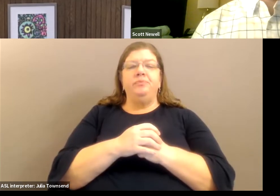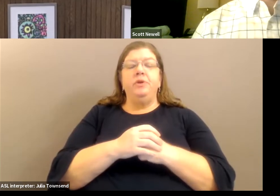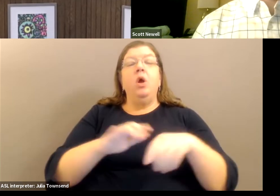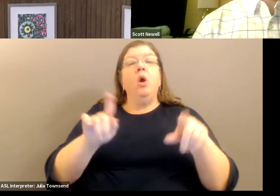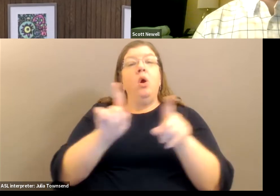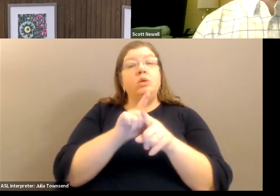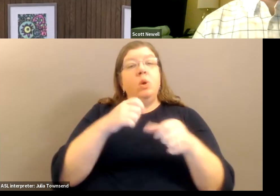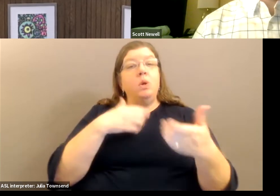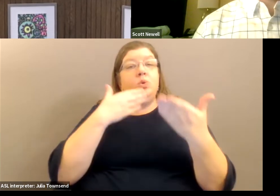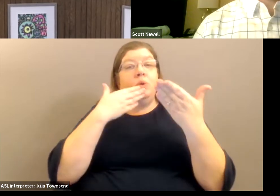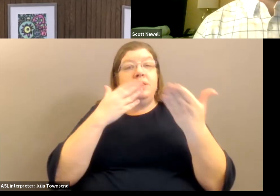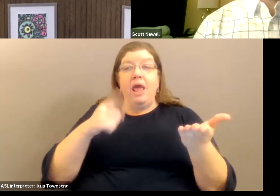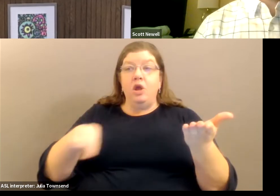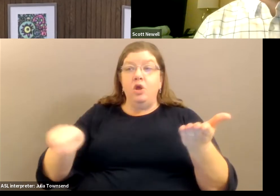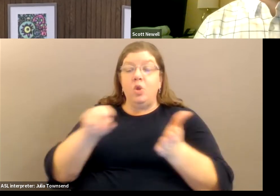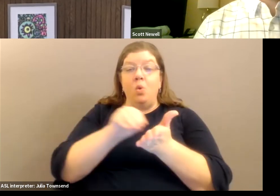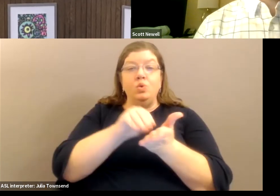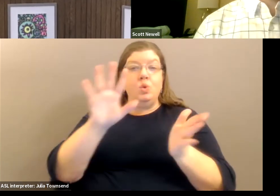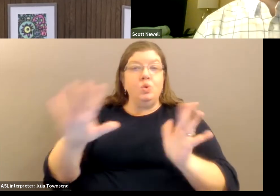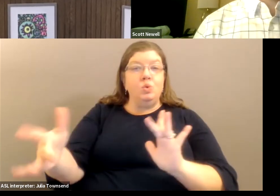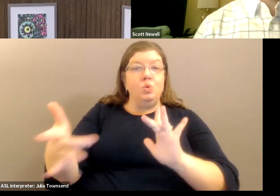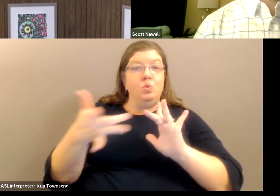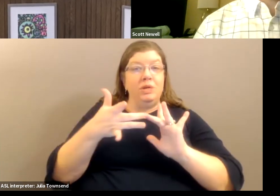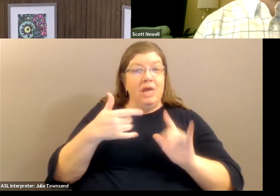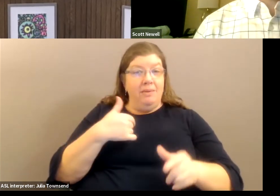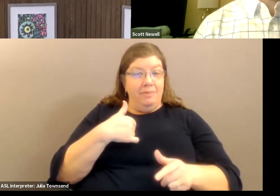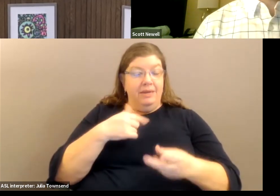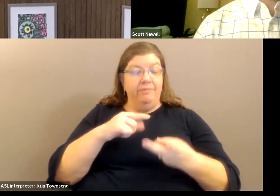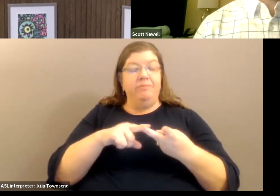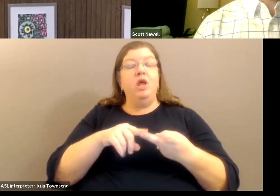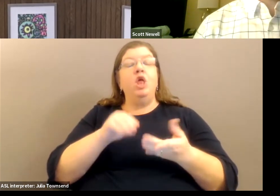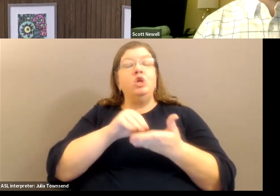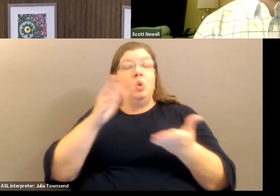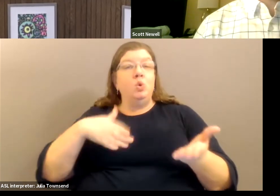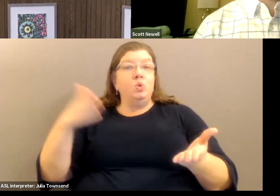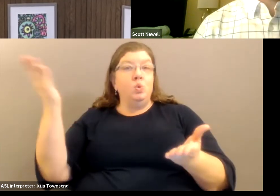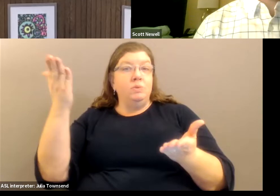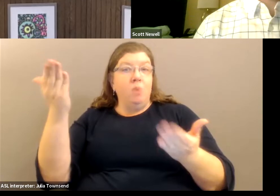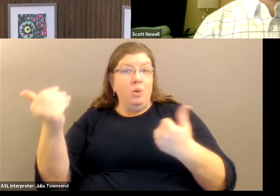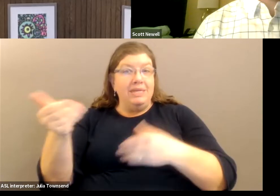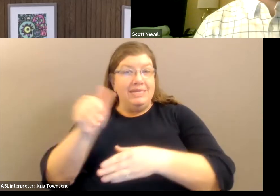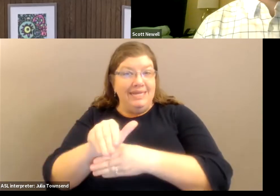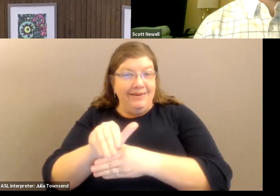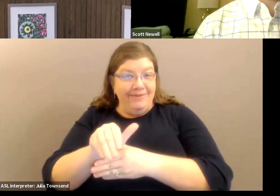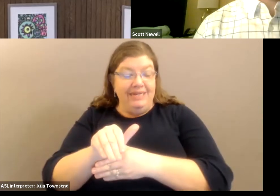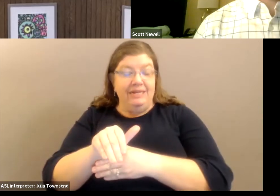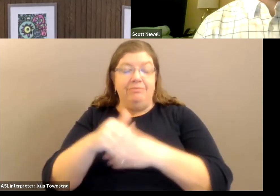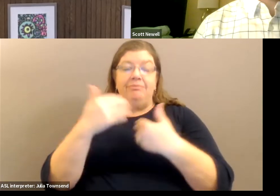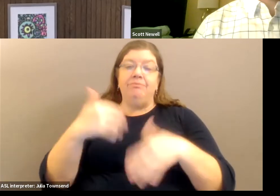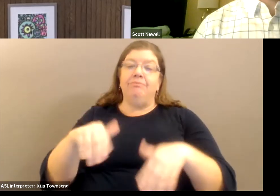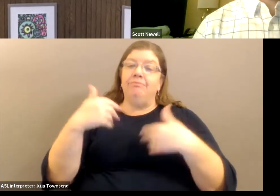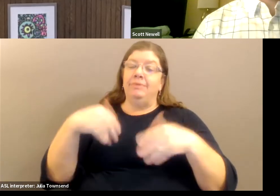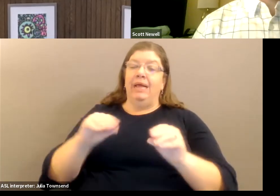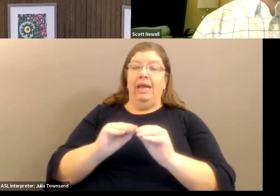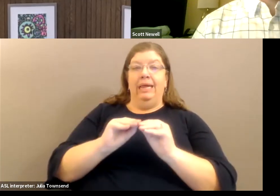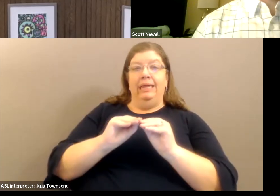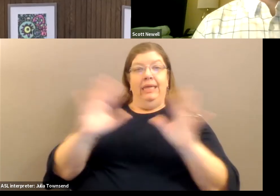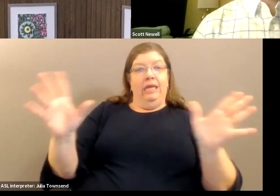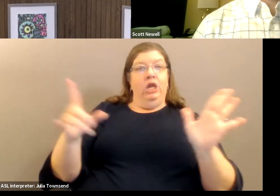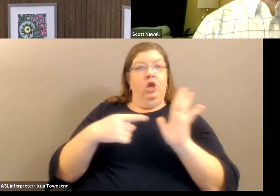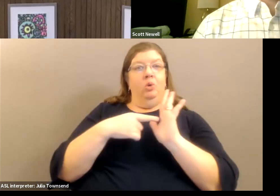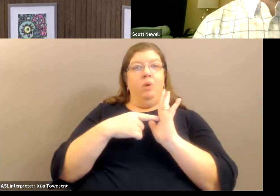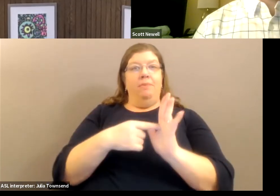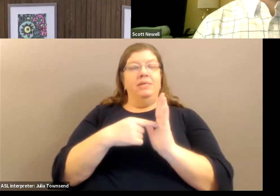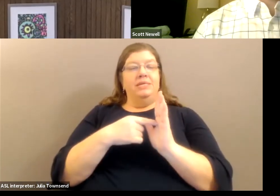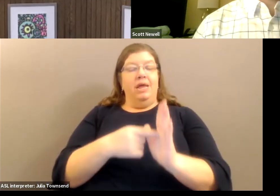thank those students who reached out, those students who spoke this evening, It's a clear representation